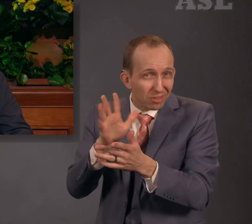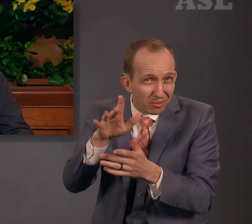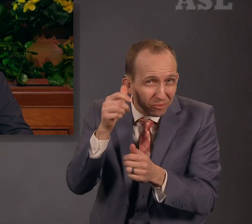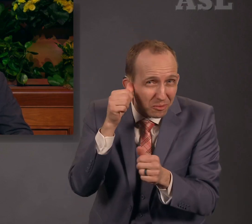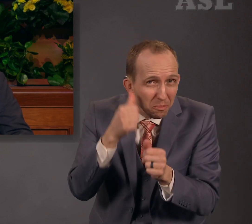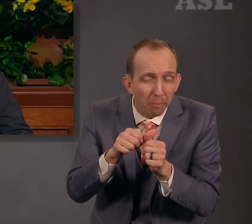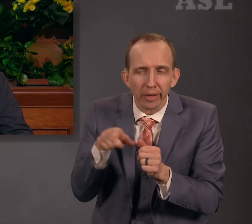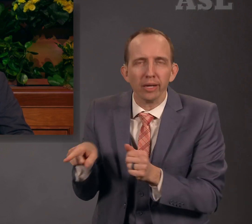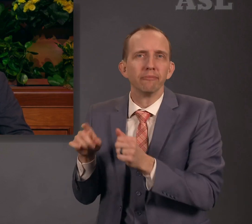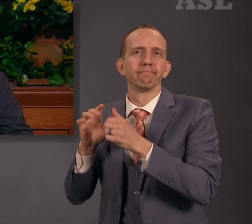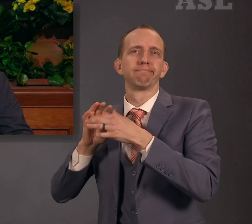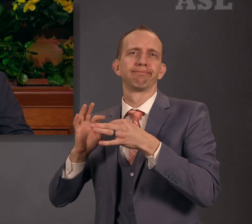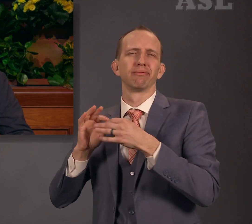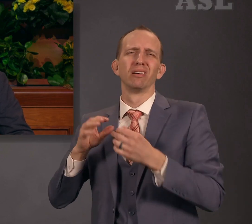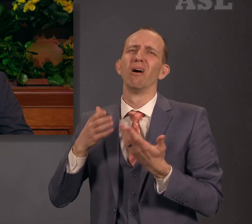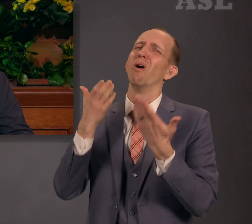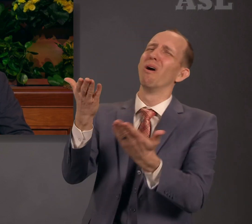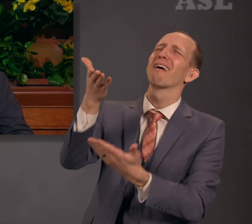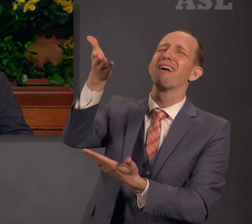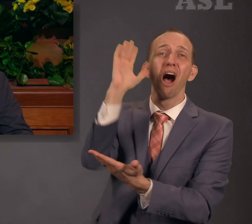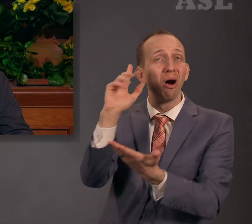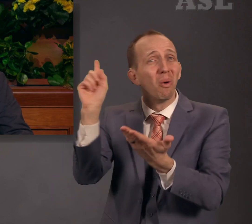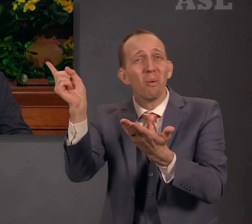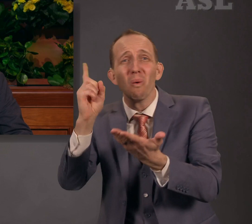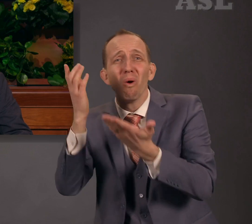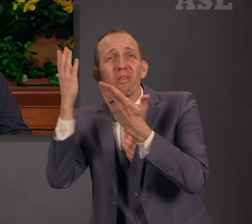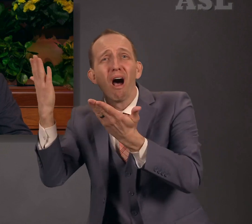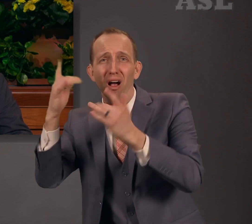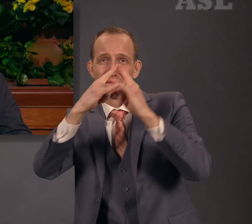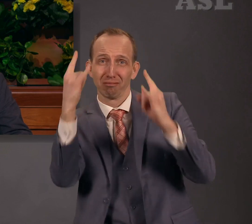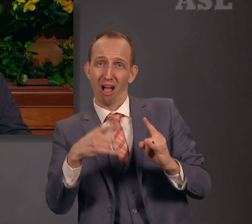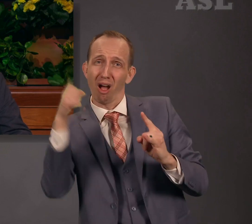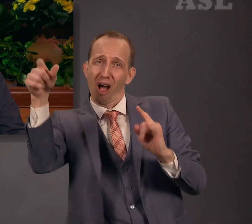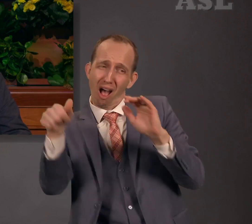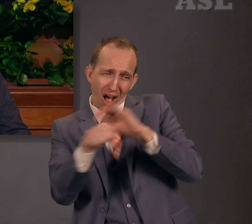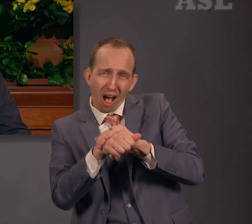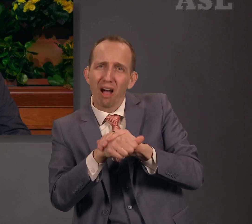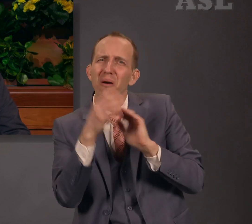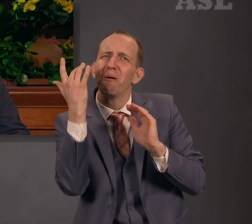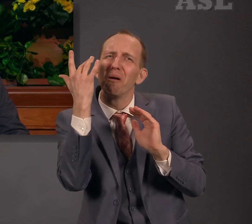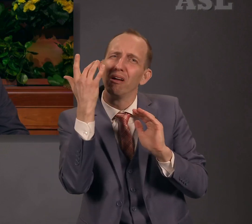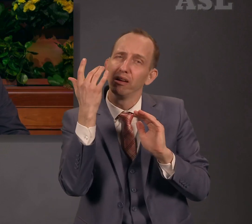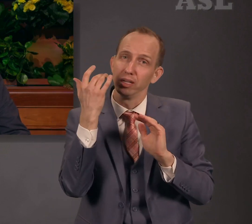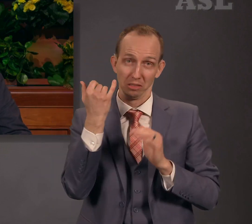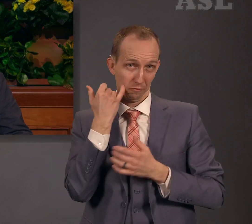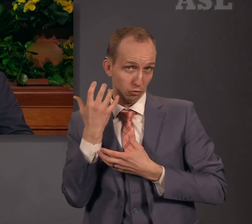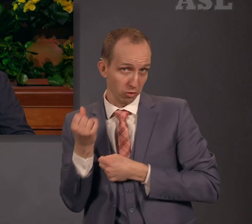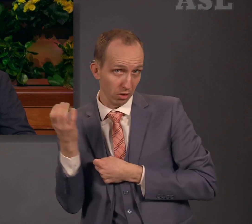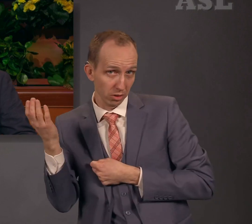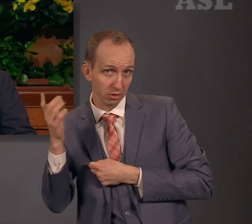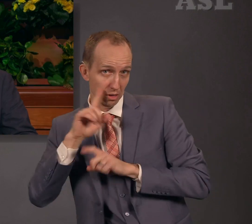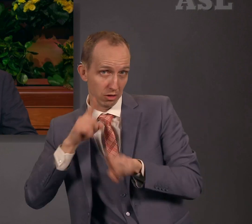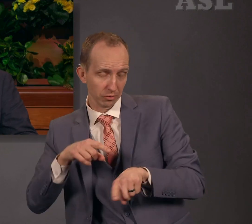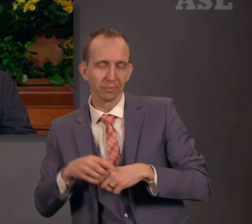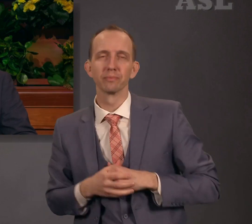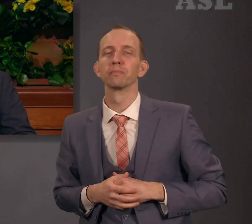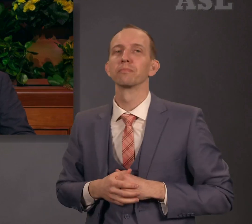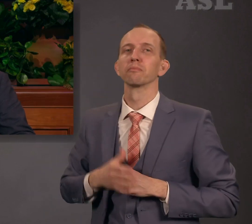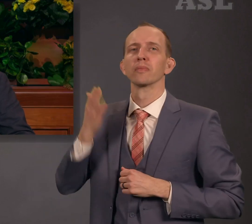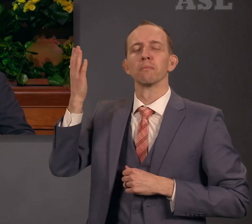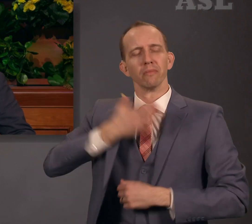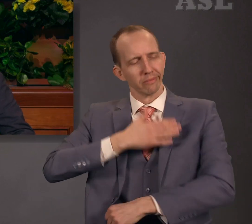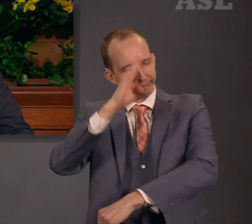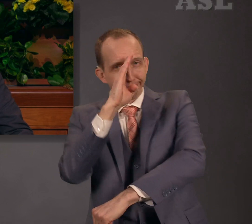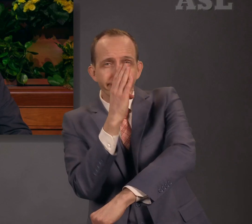"O God, where art thou? And where is the pavilion that covereth thy hiding place?" As we trust in him, we can expect a like